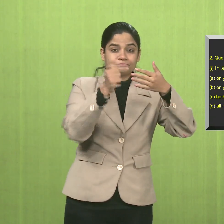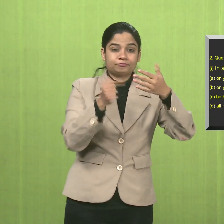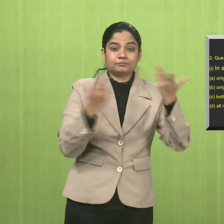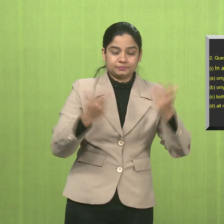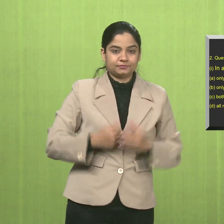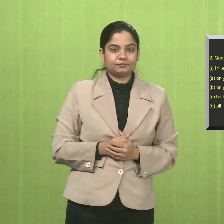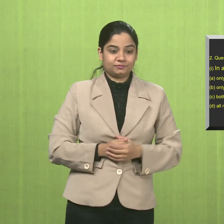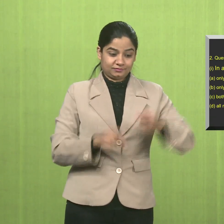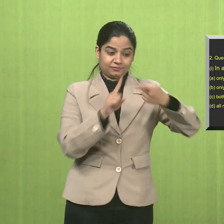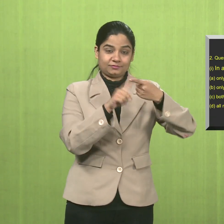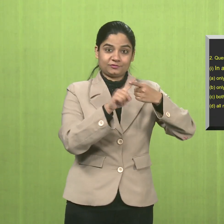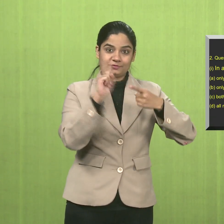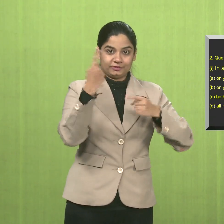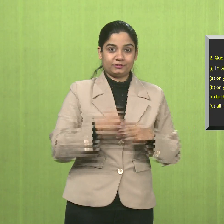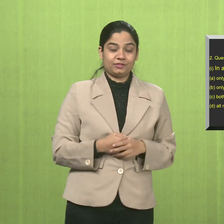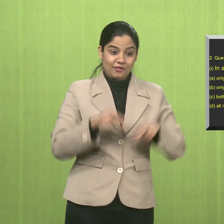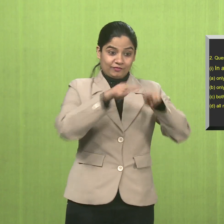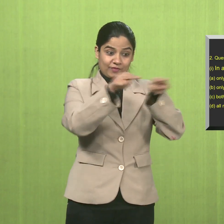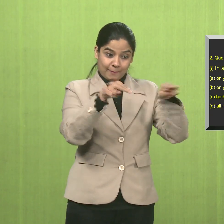Let me give you the options. First is the